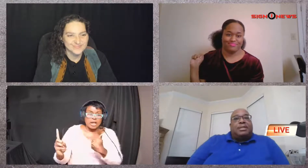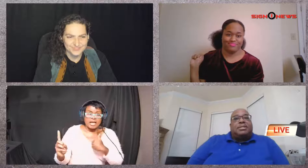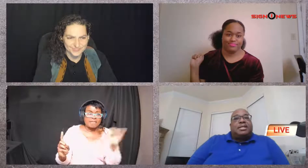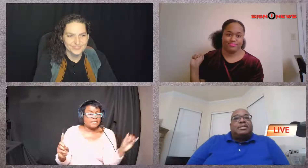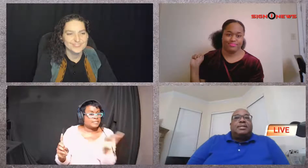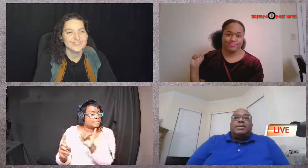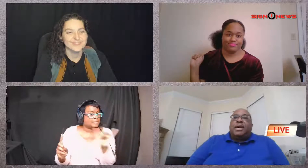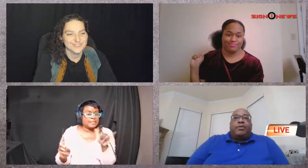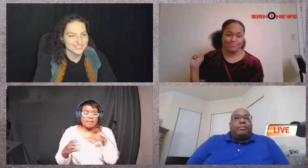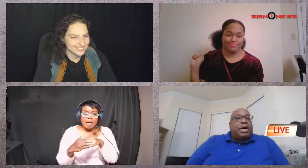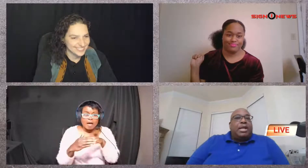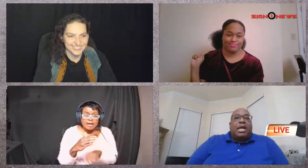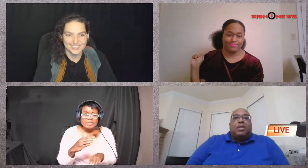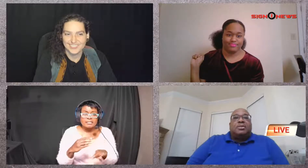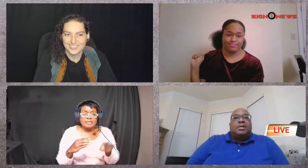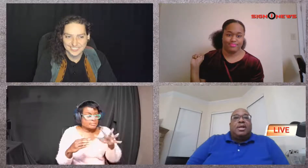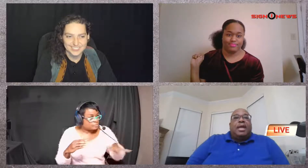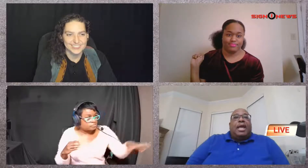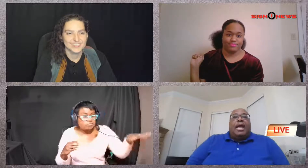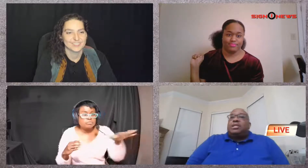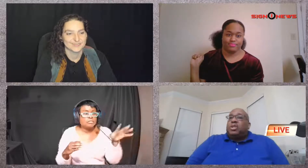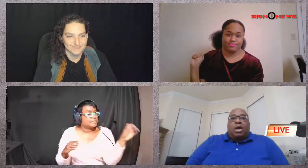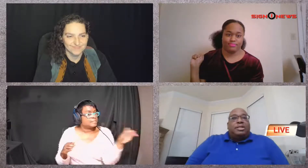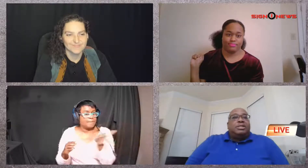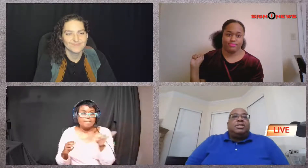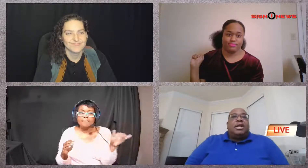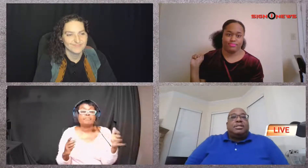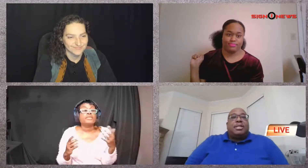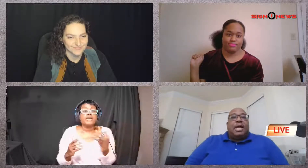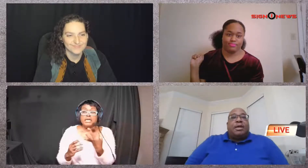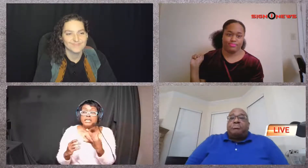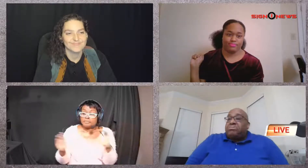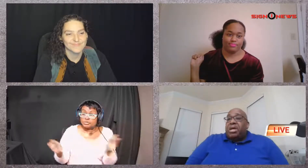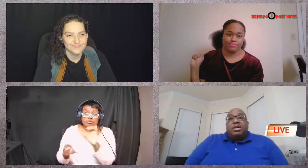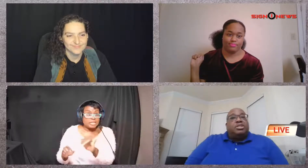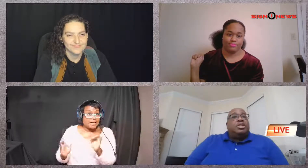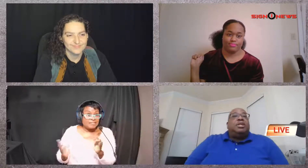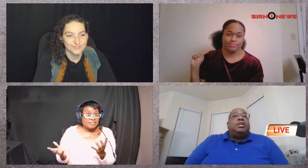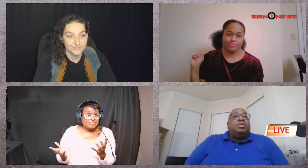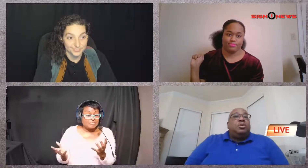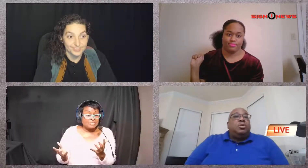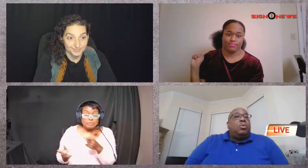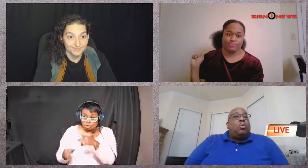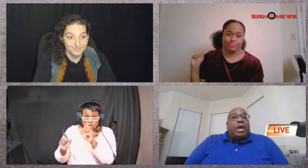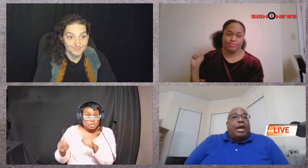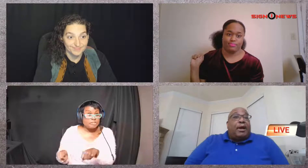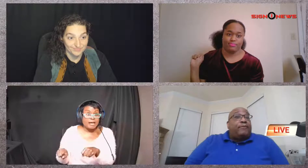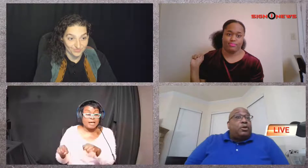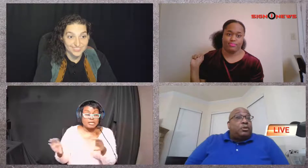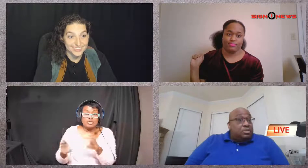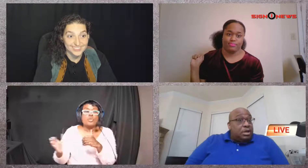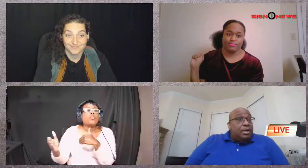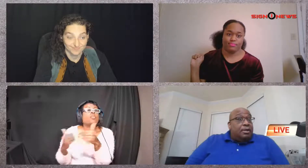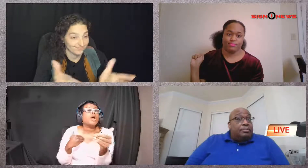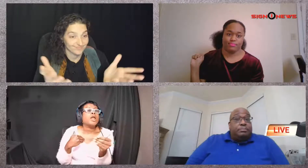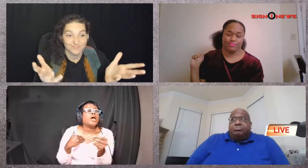same access as everybody else. And as long as she does that, she can do